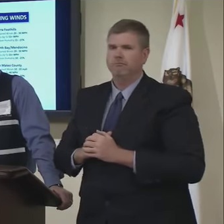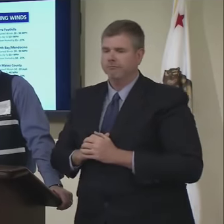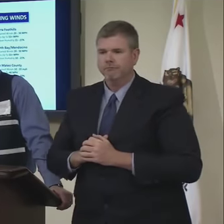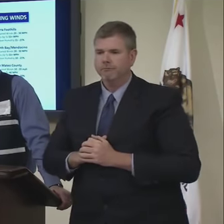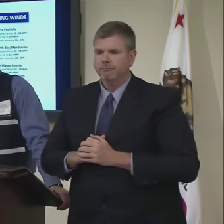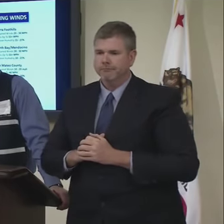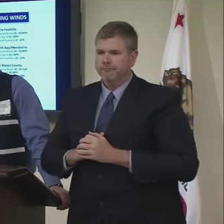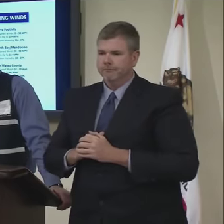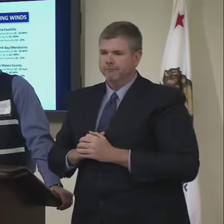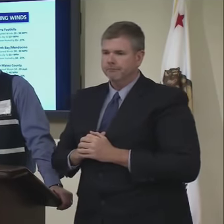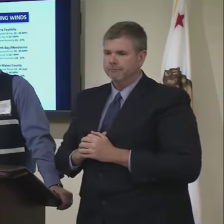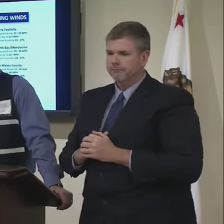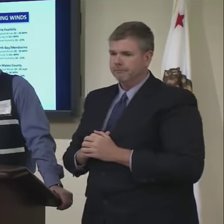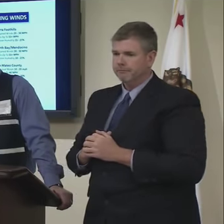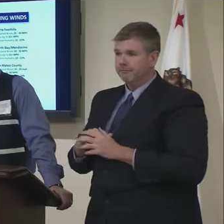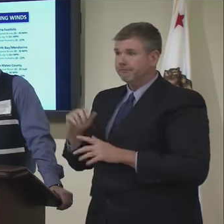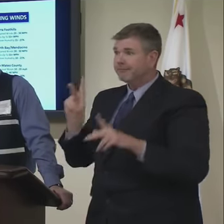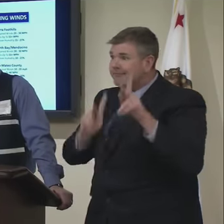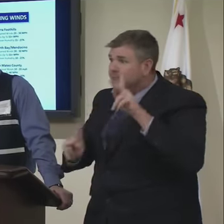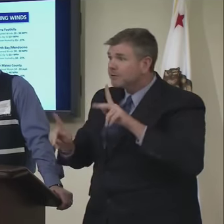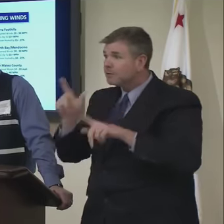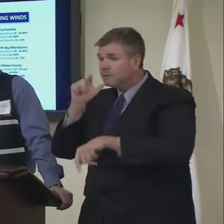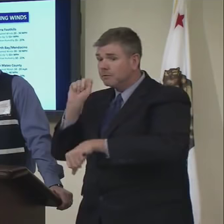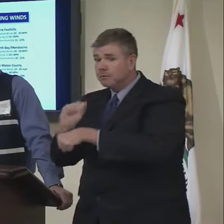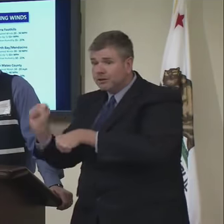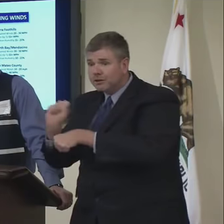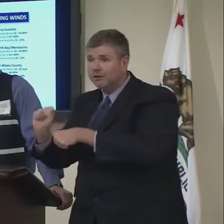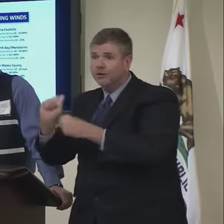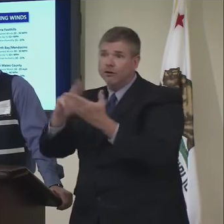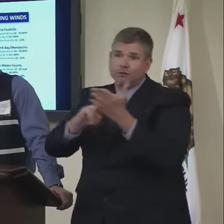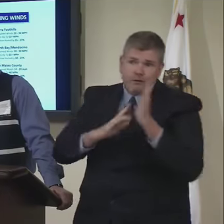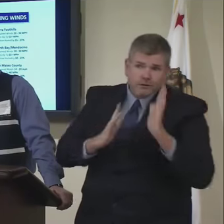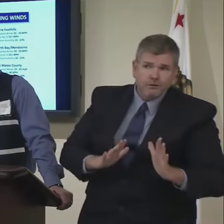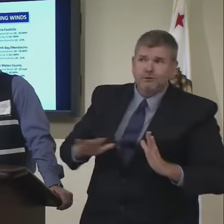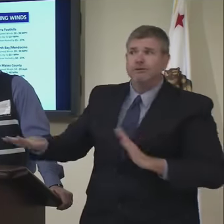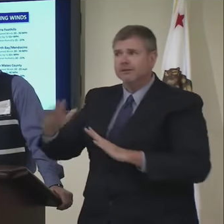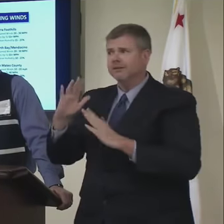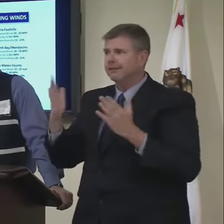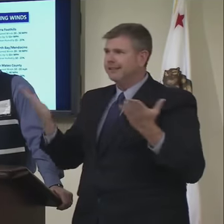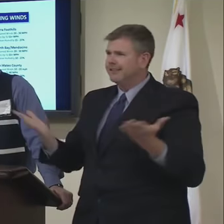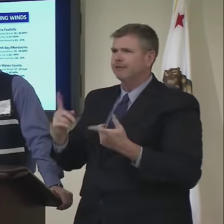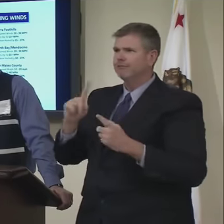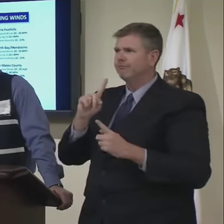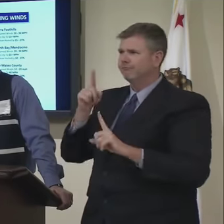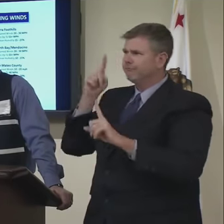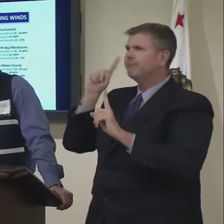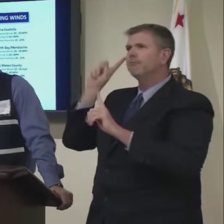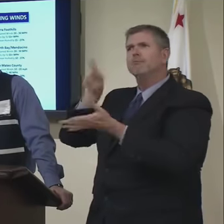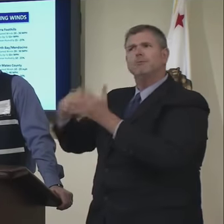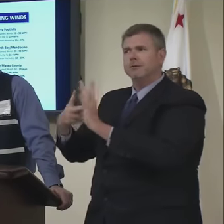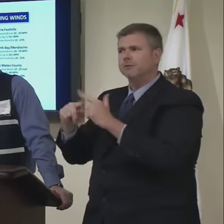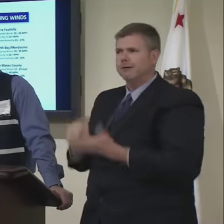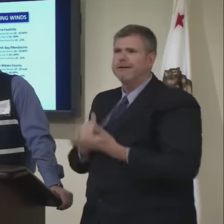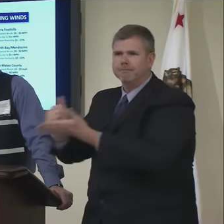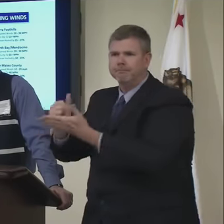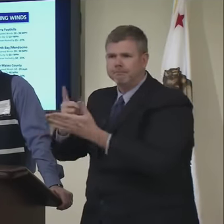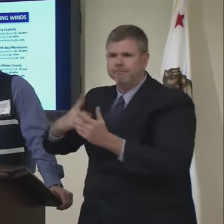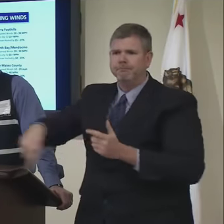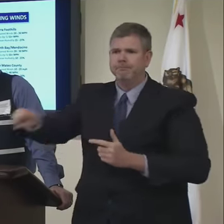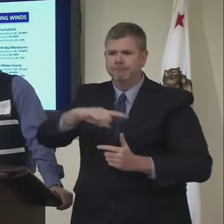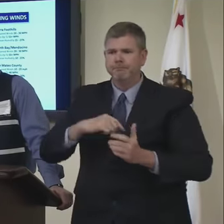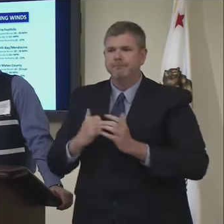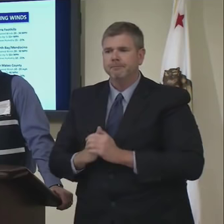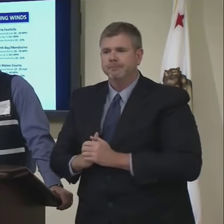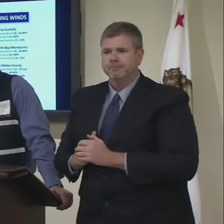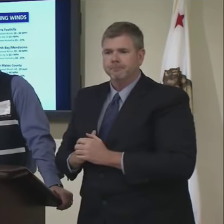you. They're not anonymous strangers. They're your neighbors. They're your friends. Most of our frontline employees live in the